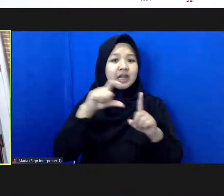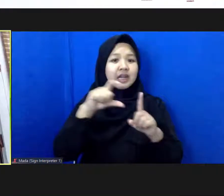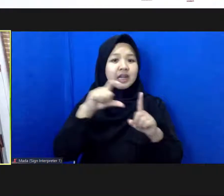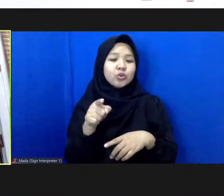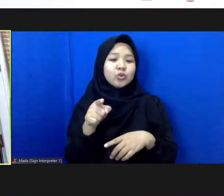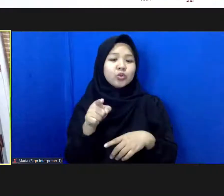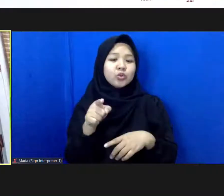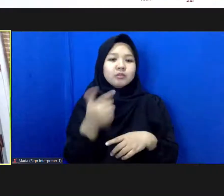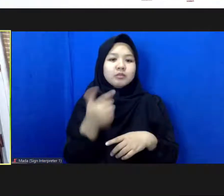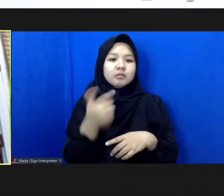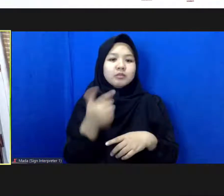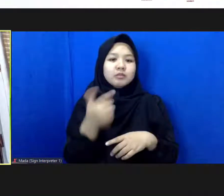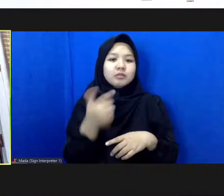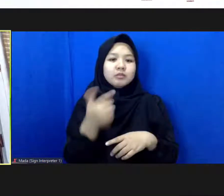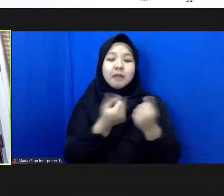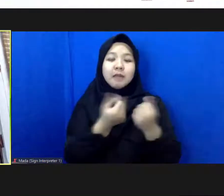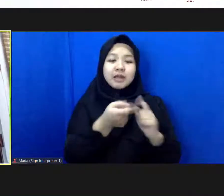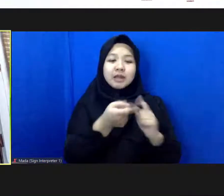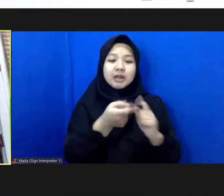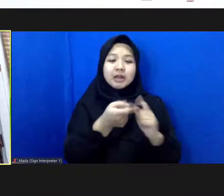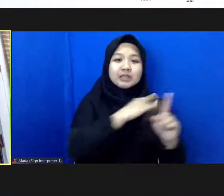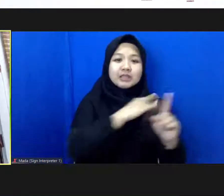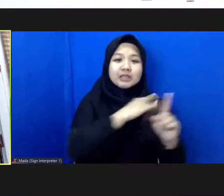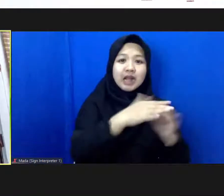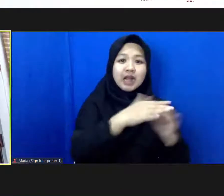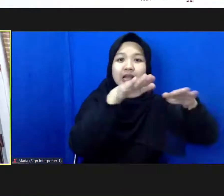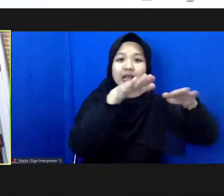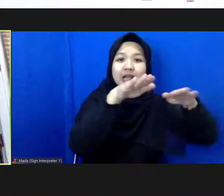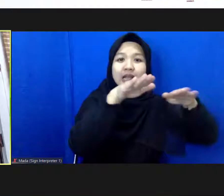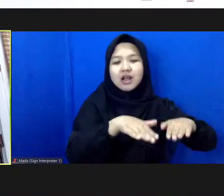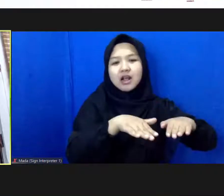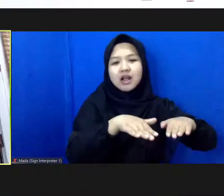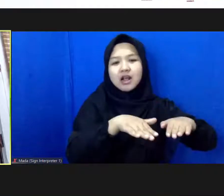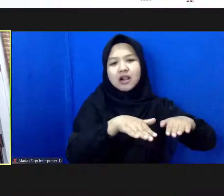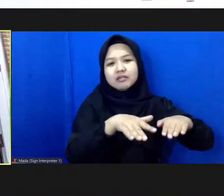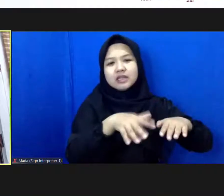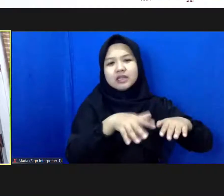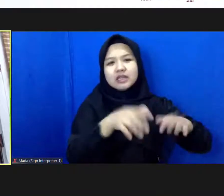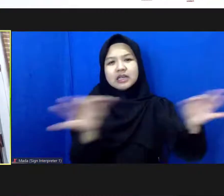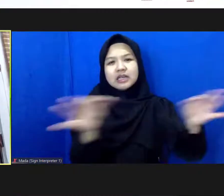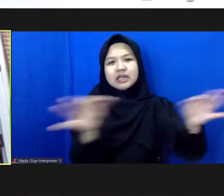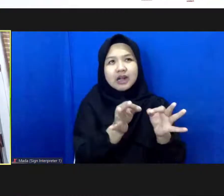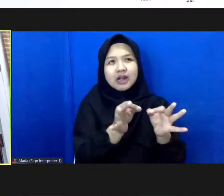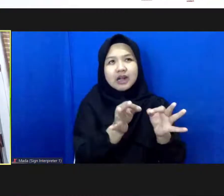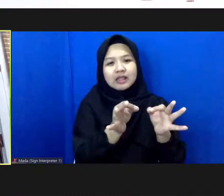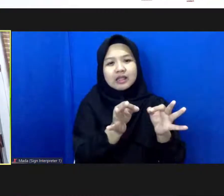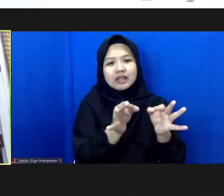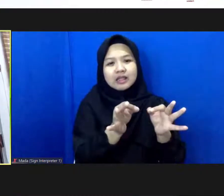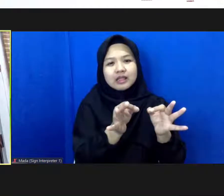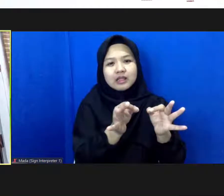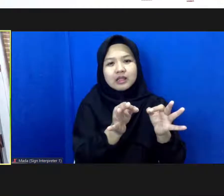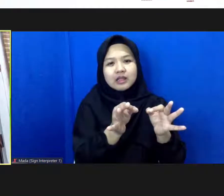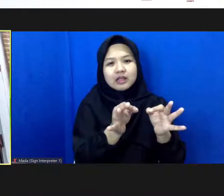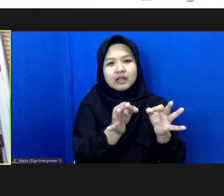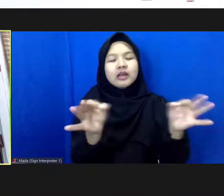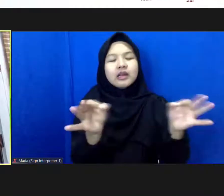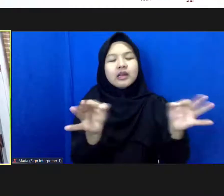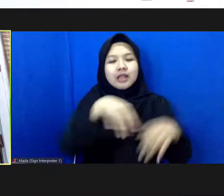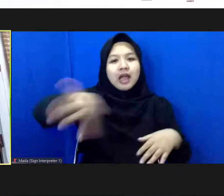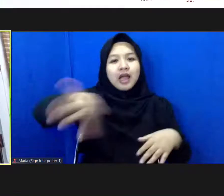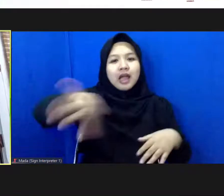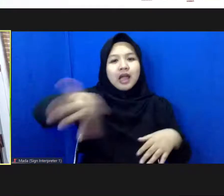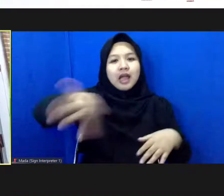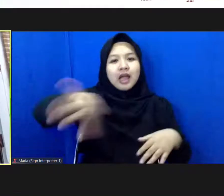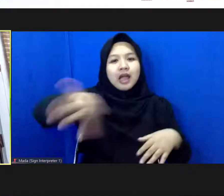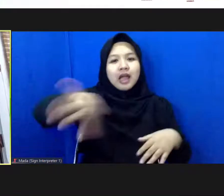the communities who are living, let's say, near the river areas. Um,